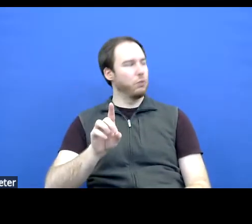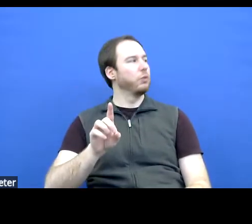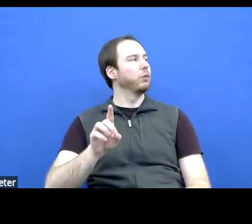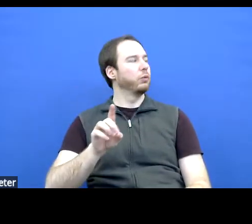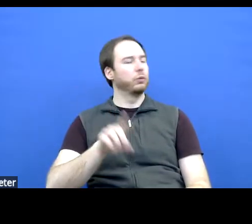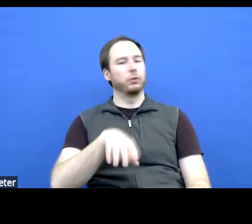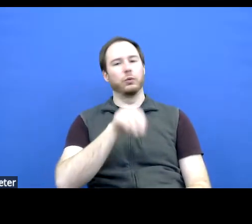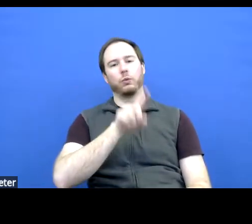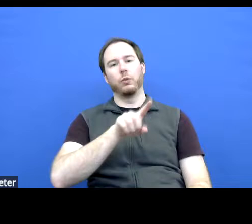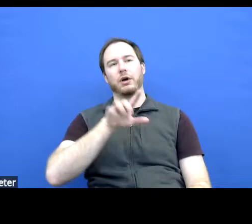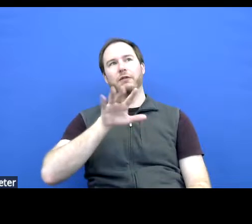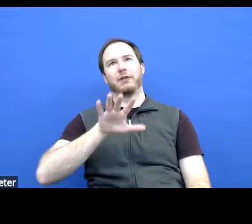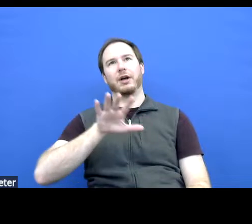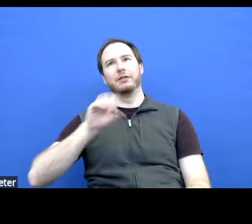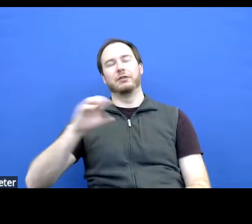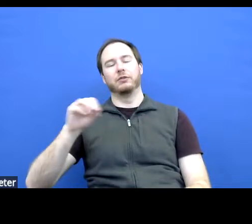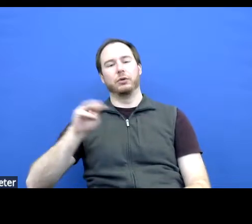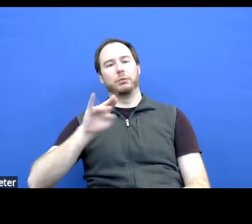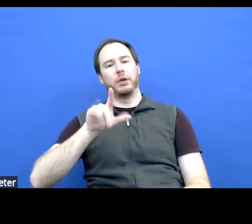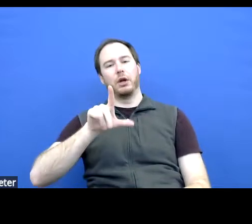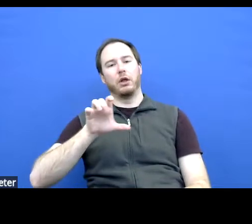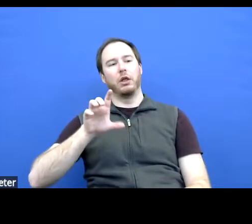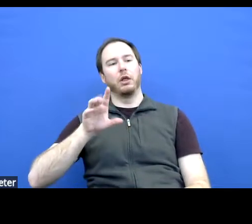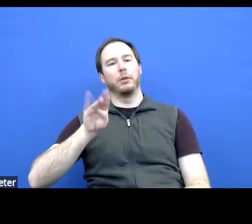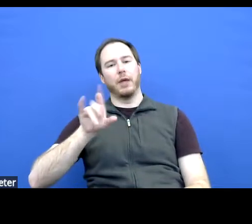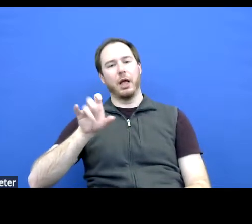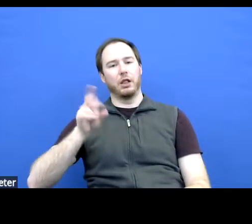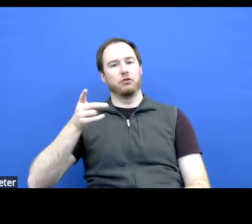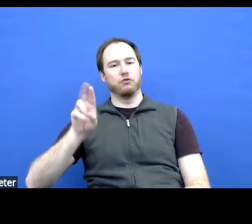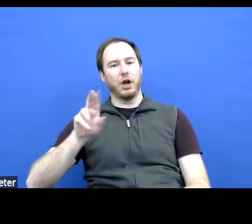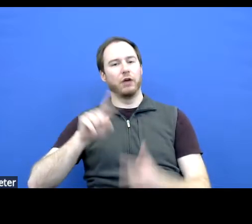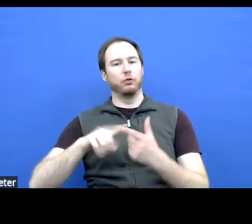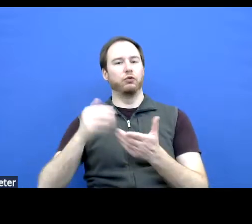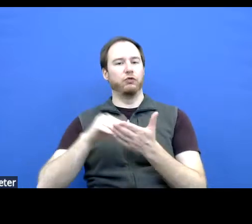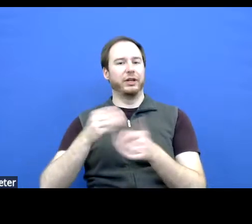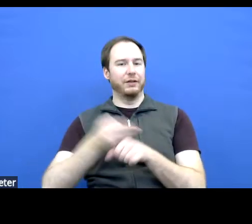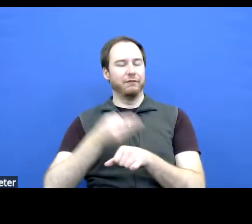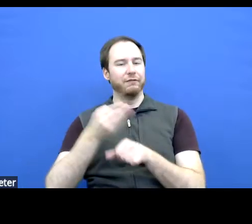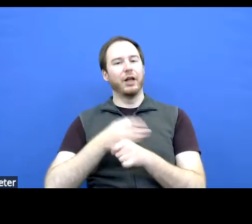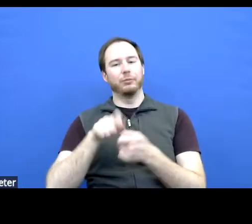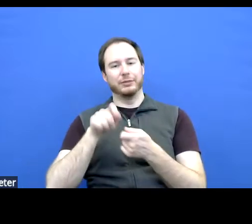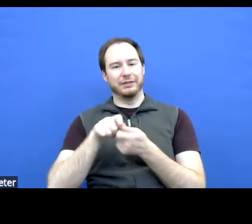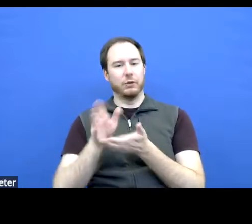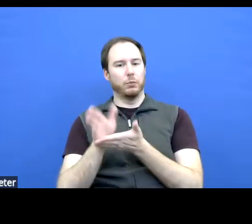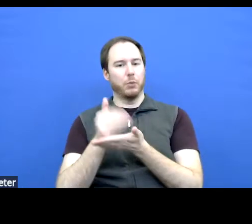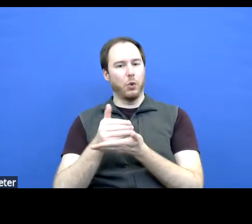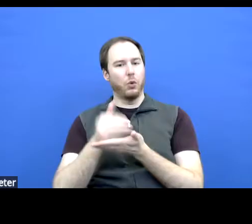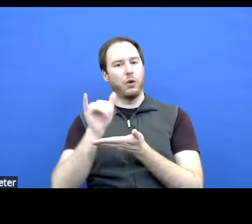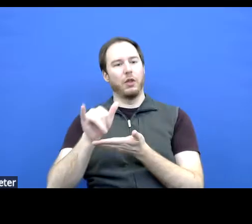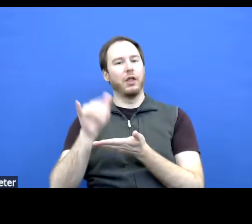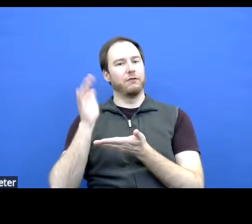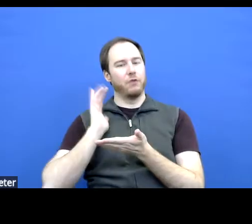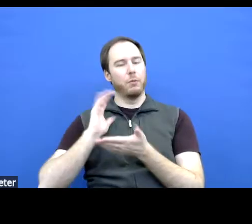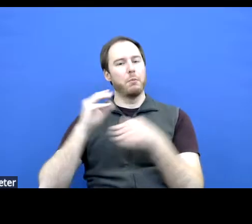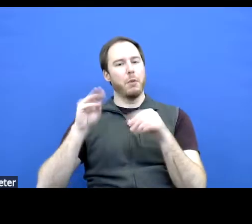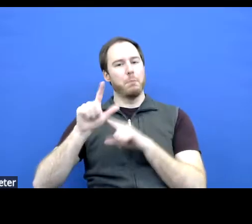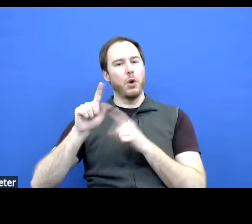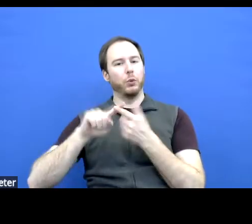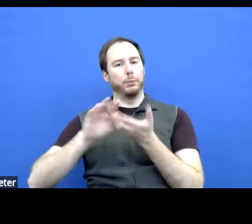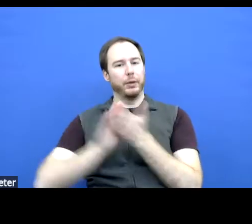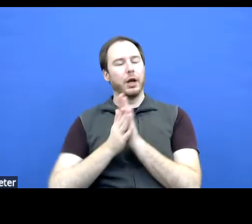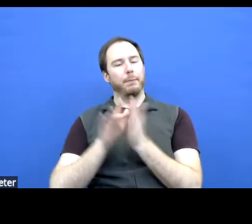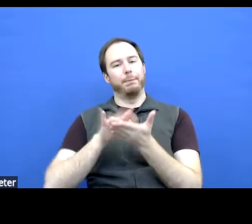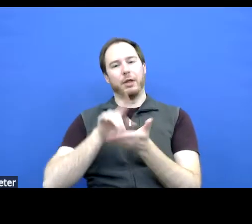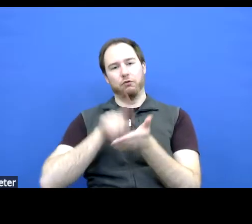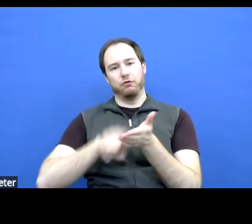and 15 Miracle Mile Drive to redevelop components of the former Marketplace Mall for a medical research and